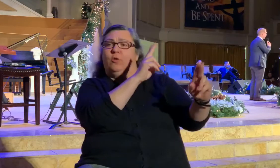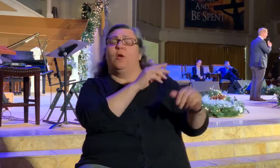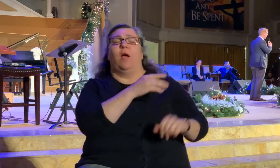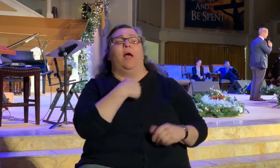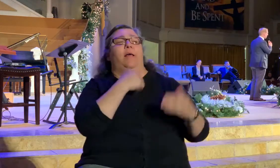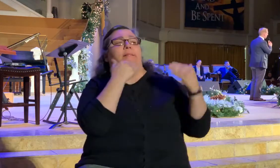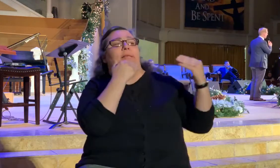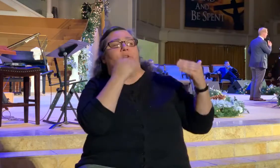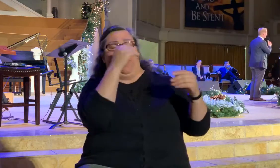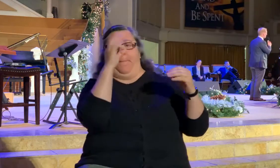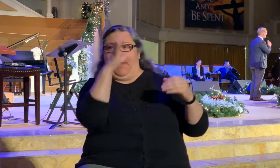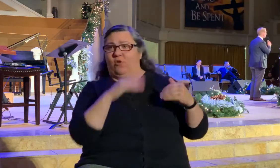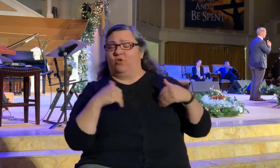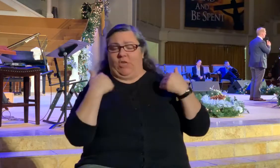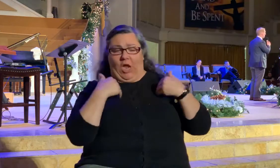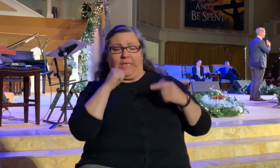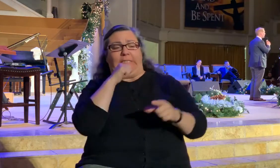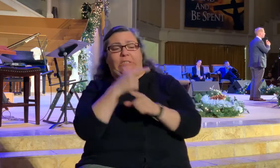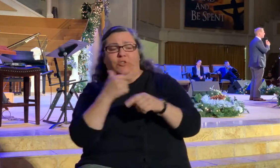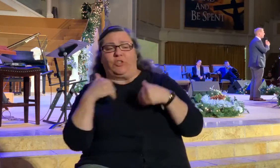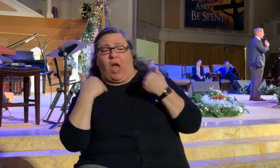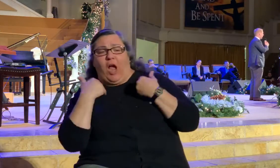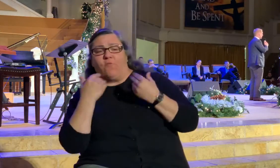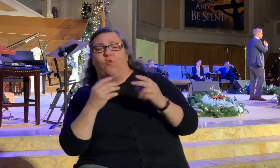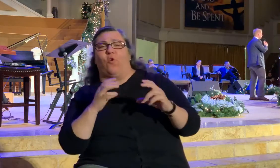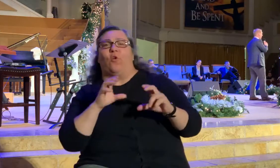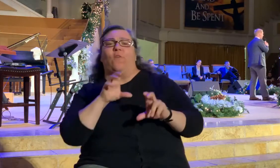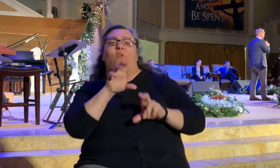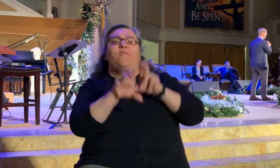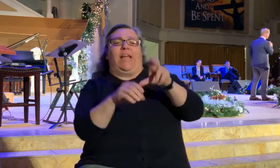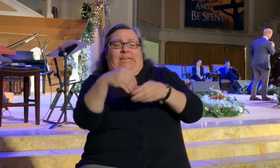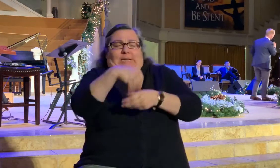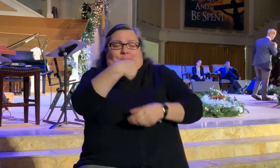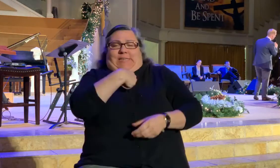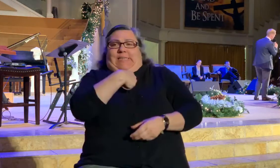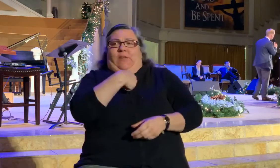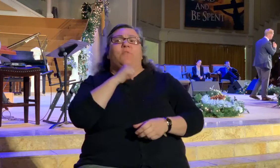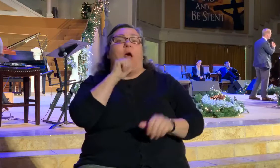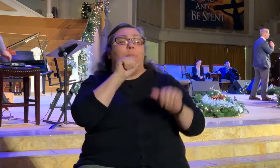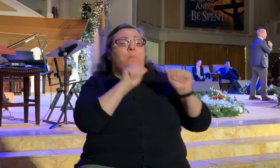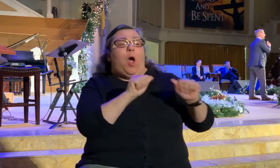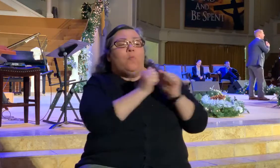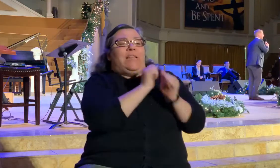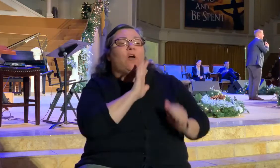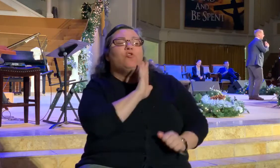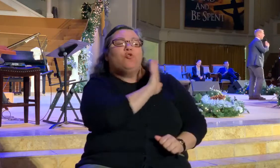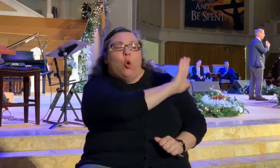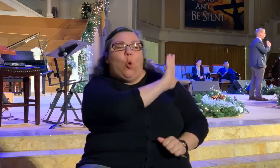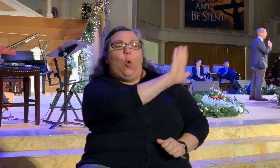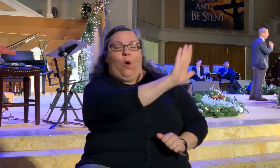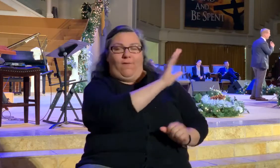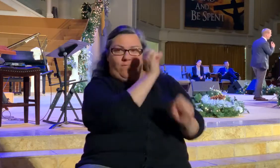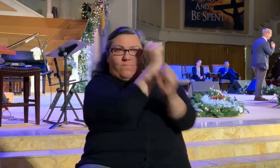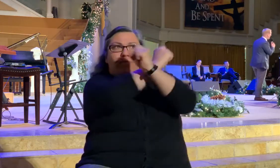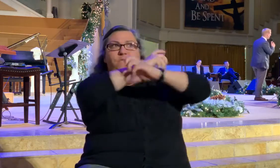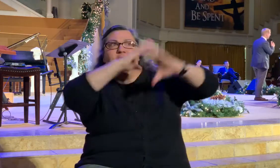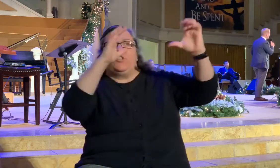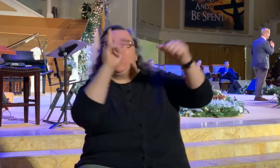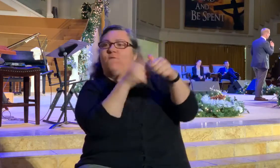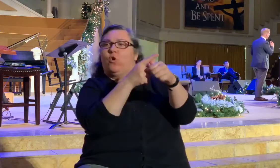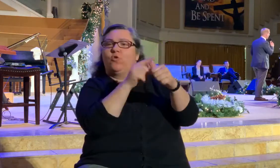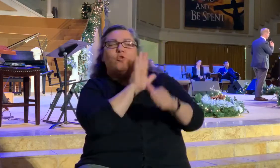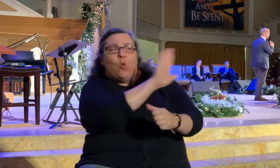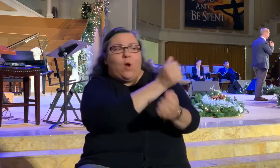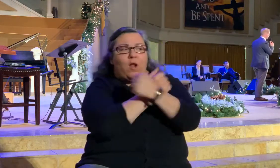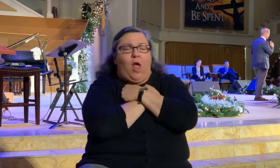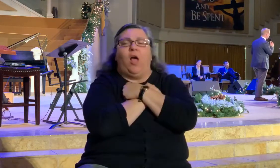I thank you, Pastor Young and Sister Young, for investing in me. This would not be possible without your vision and without your love and